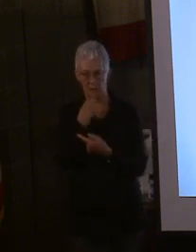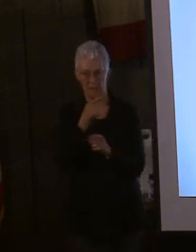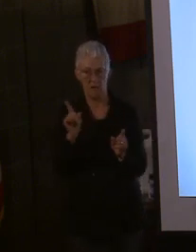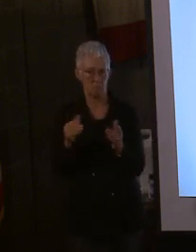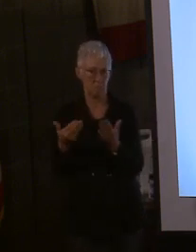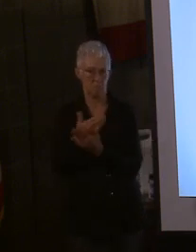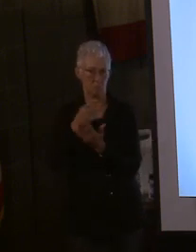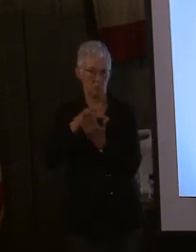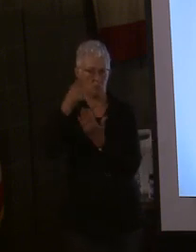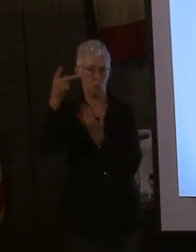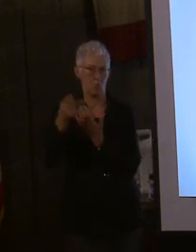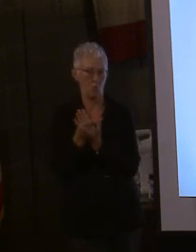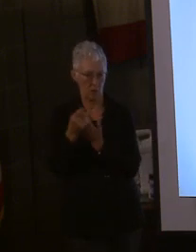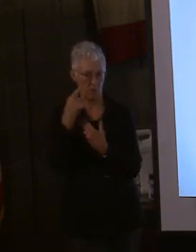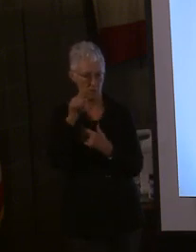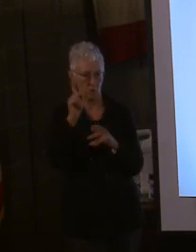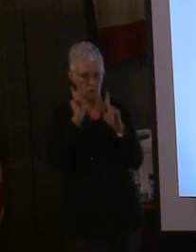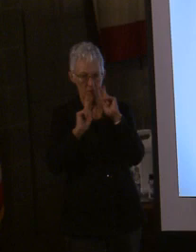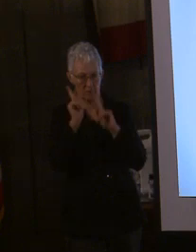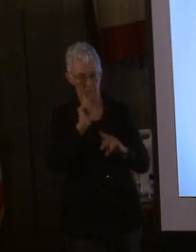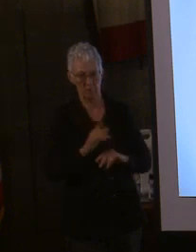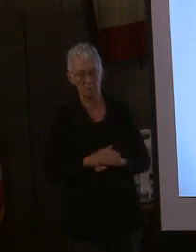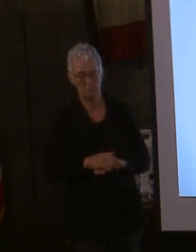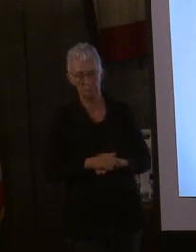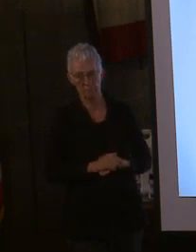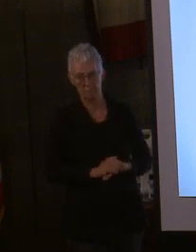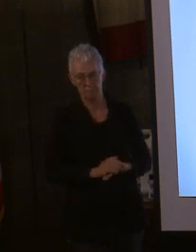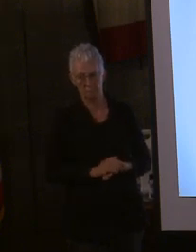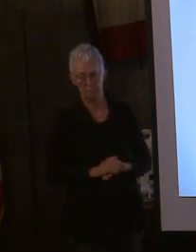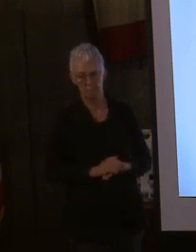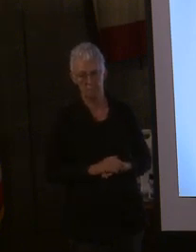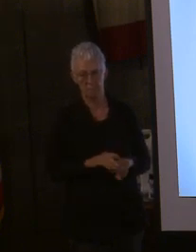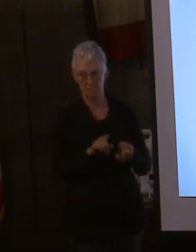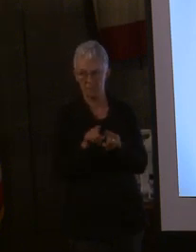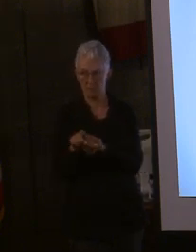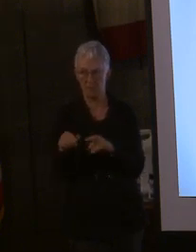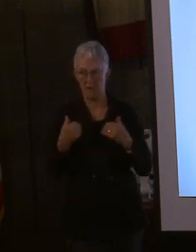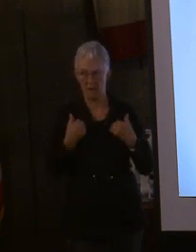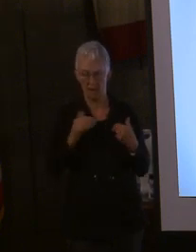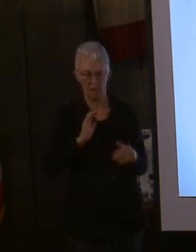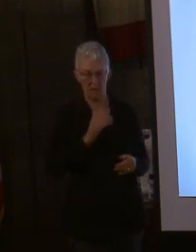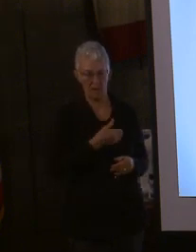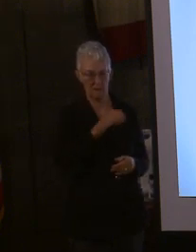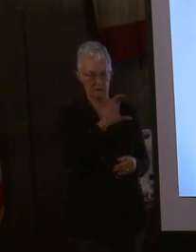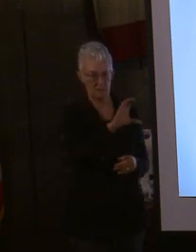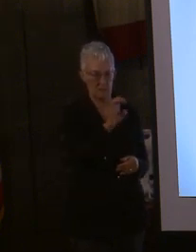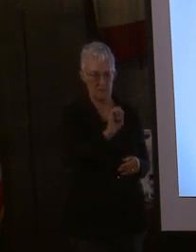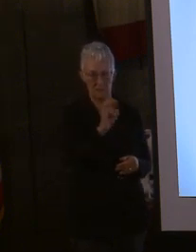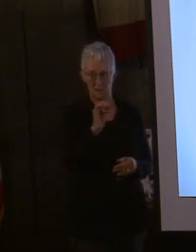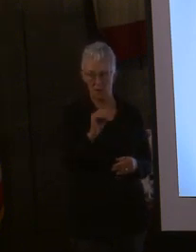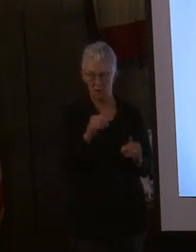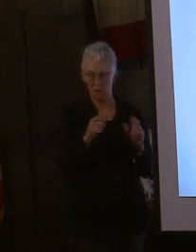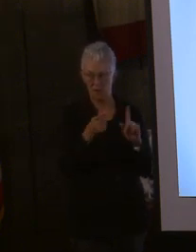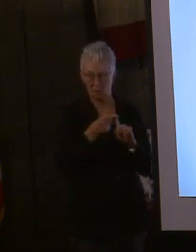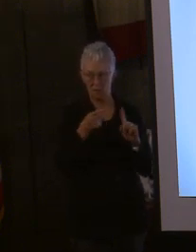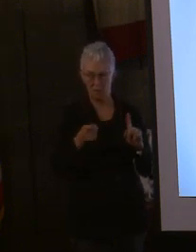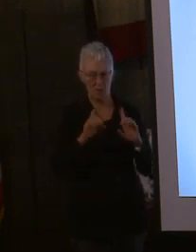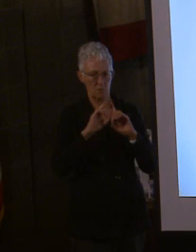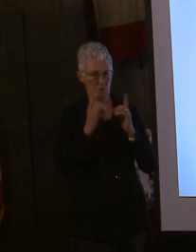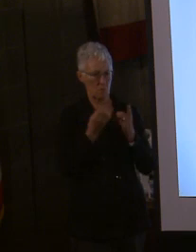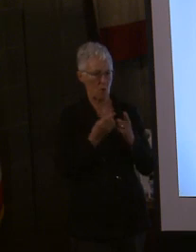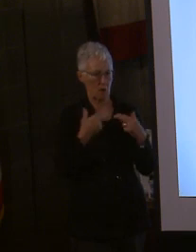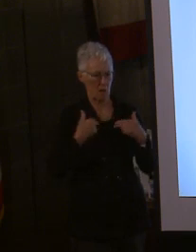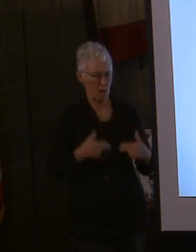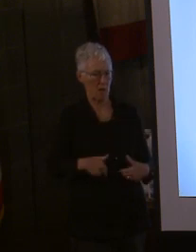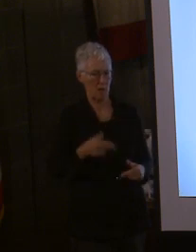able to help get through this pandemic. I also have our CEO of the Department of Health and Human Services, Danette Smith, with me